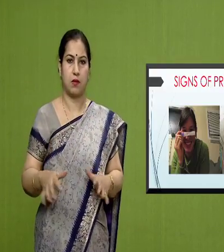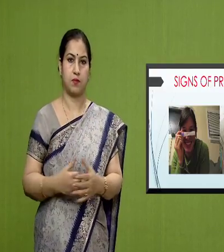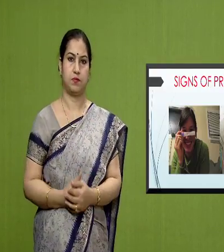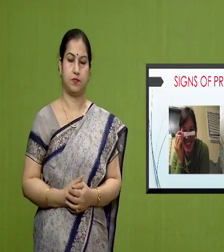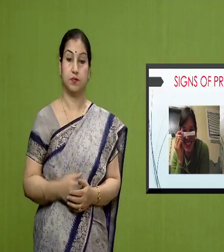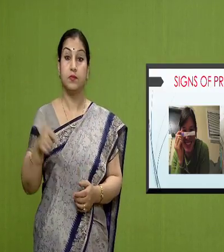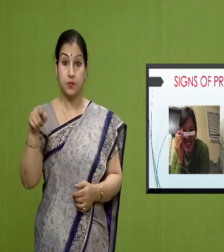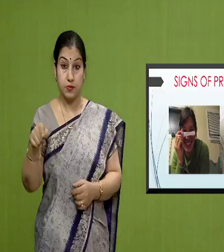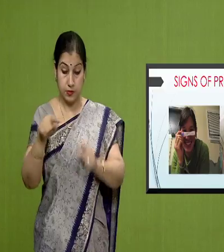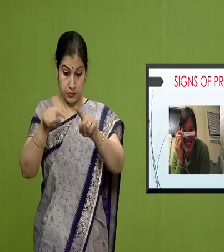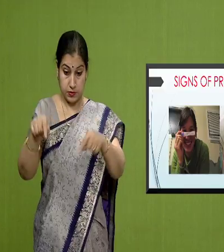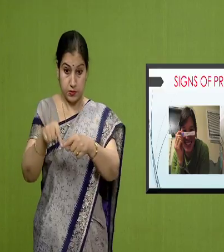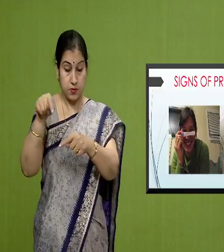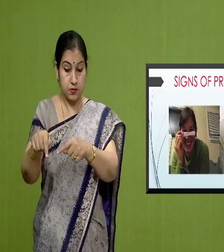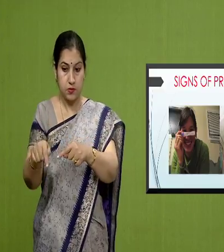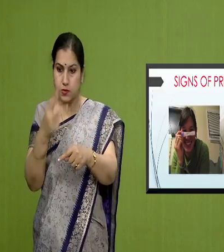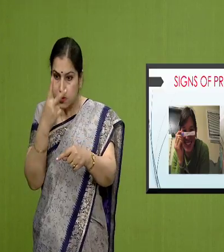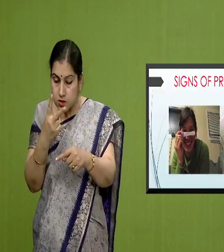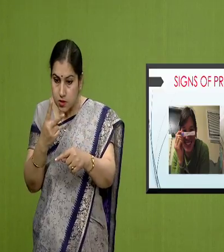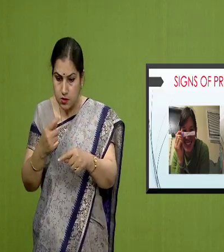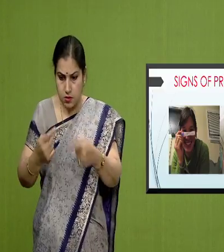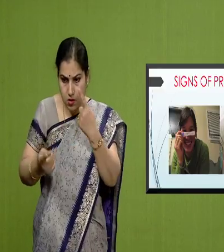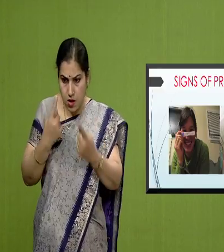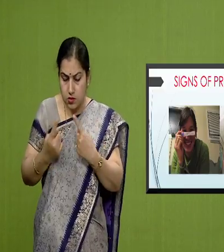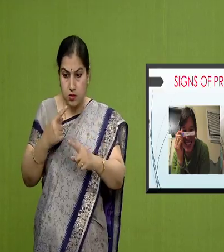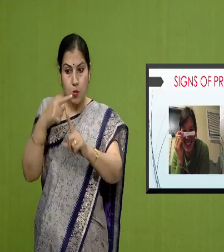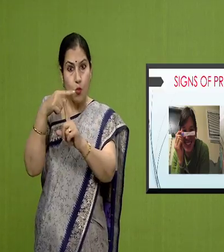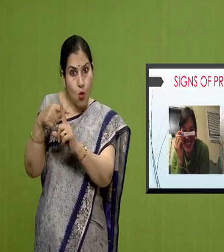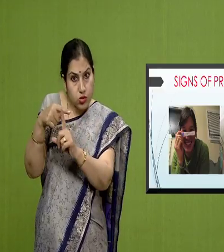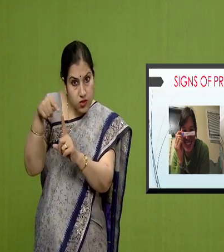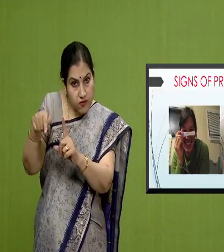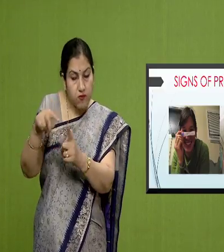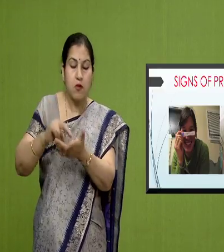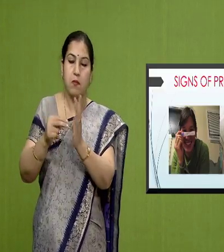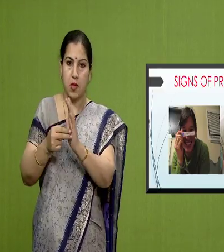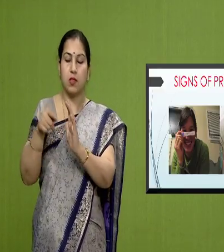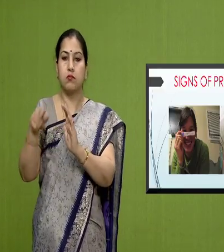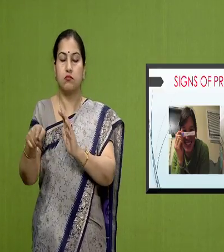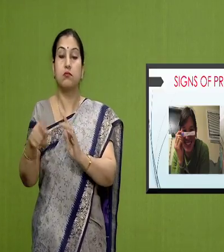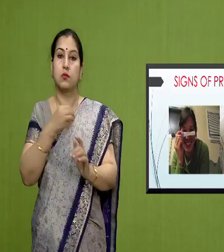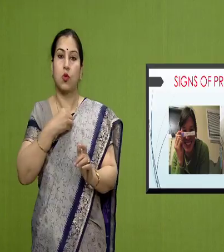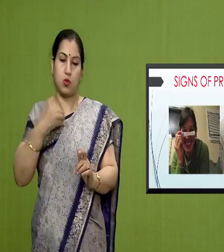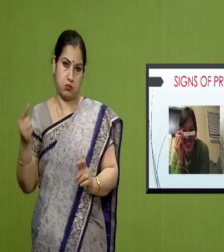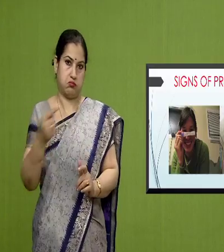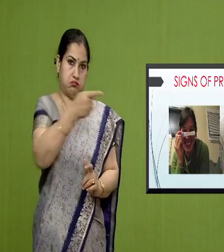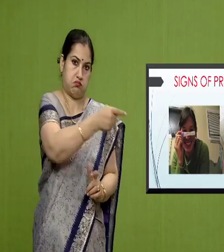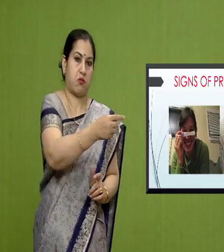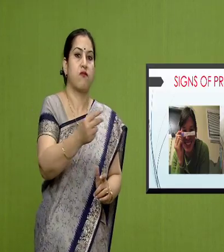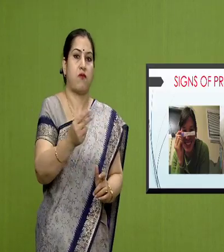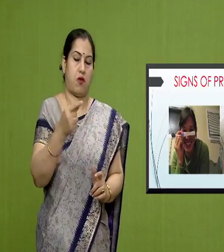If the test is positive, then the woman should consult the doctor immediately.